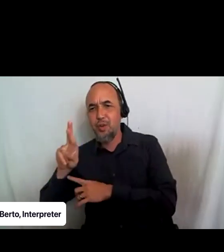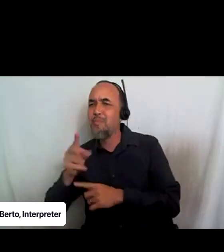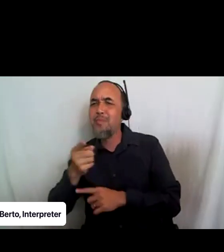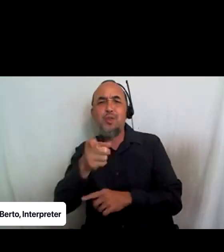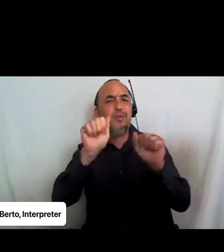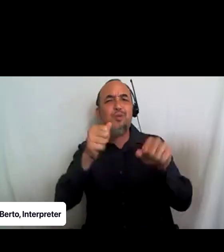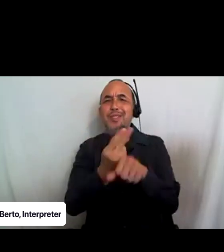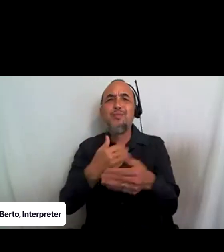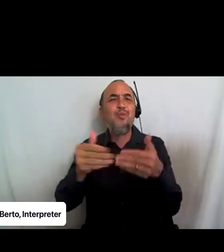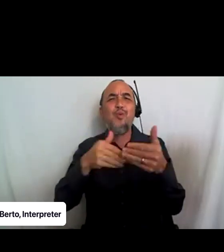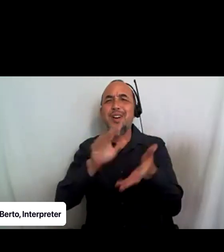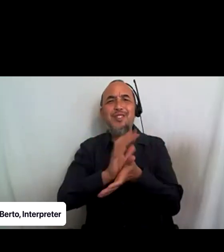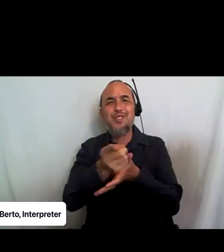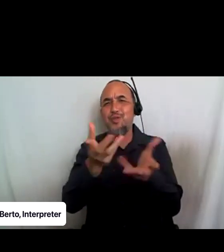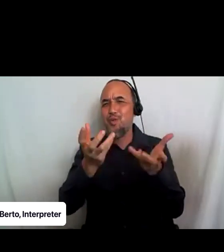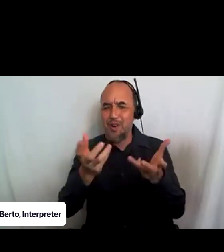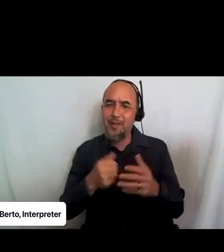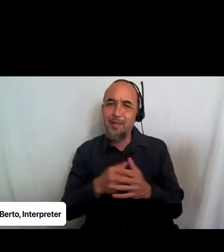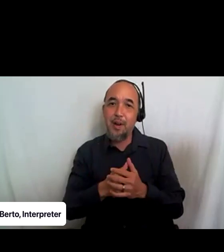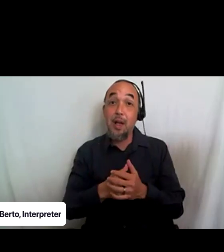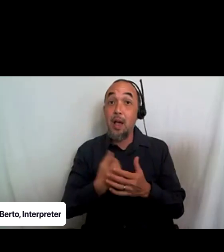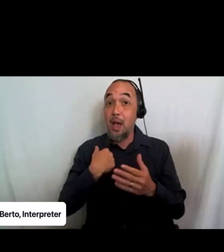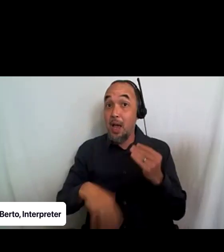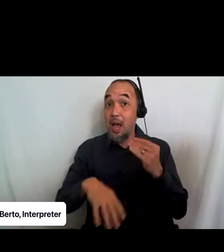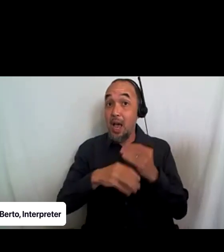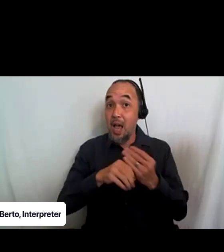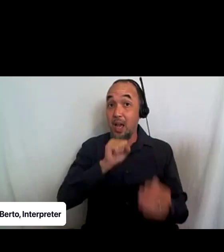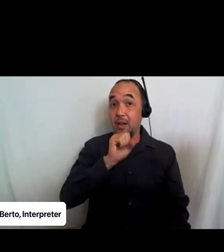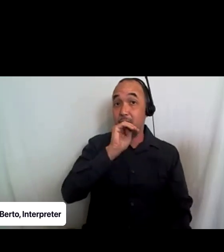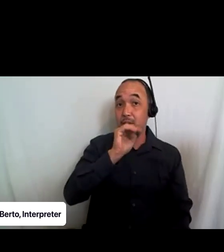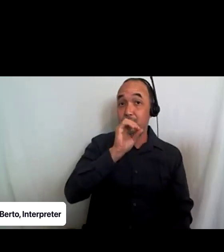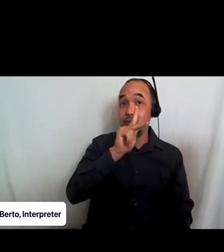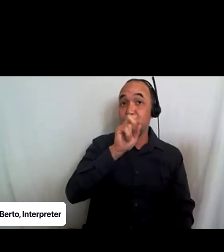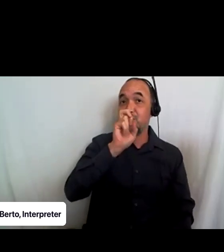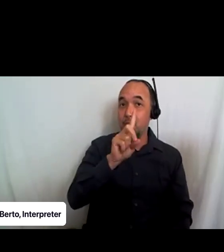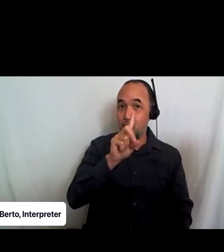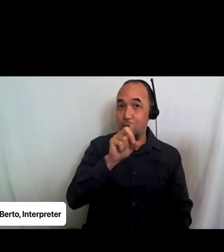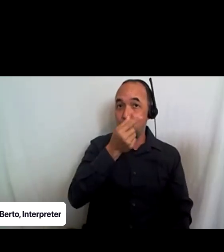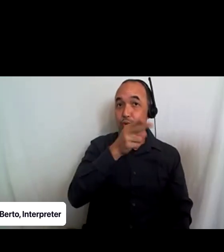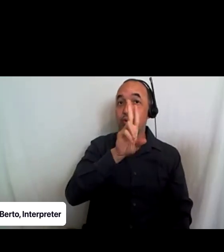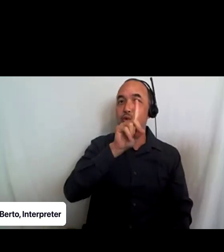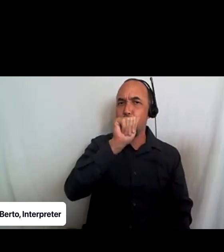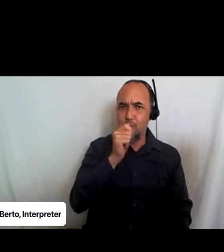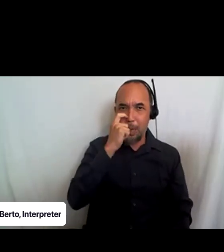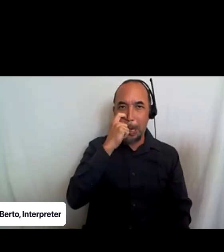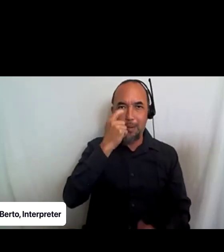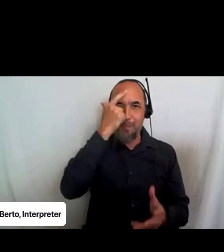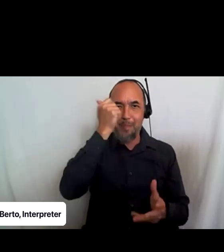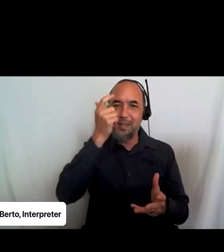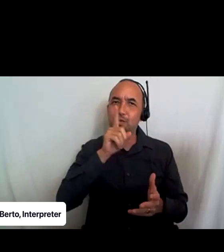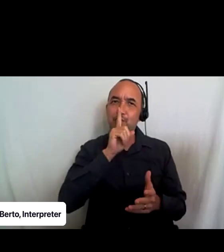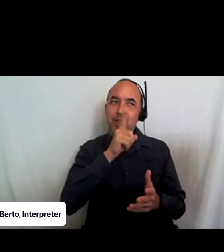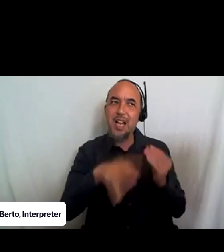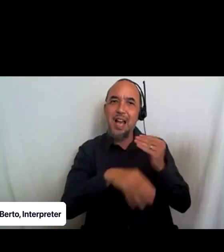your favorite cheeses. Why I add a smoked cheese is because it just lifts it up and makes it taste like there's bacon in there, or that